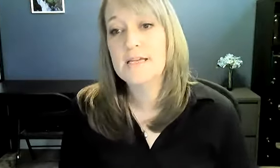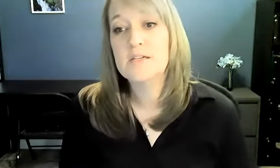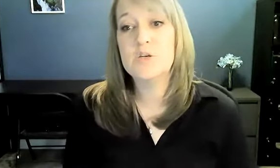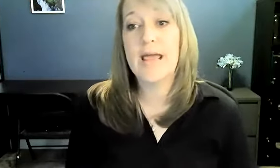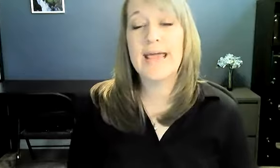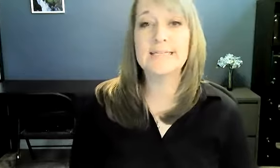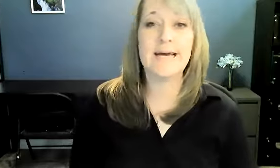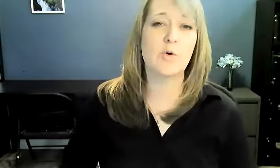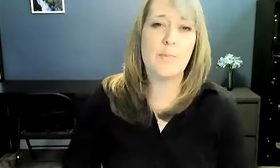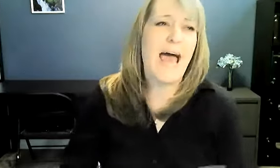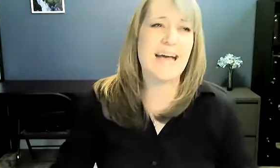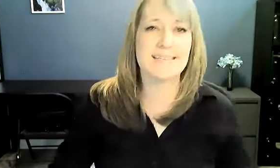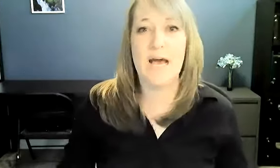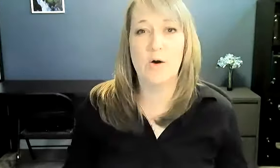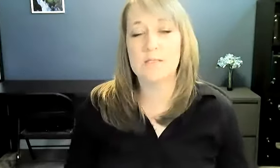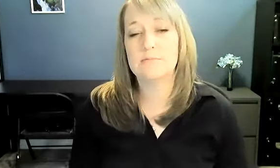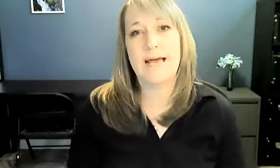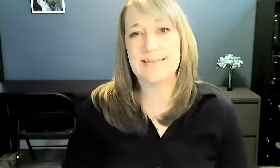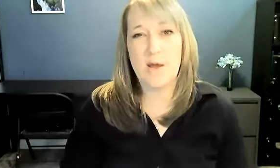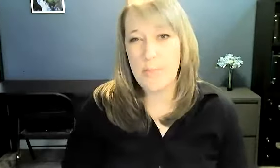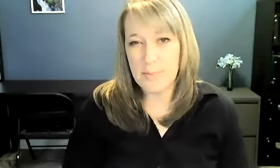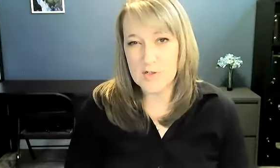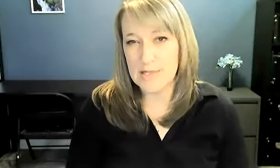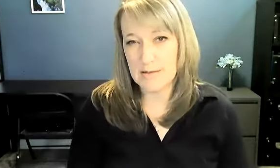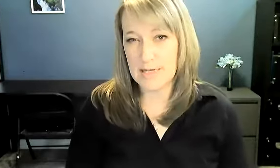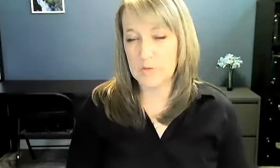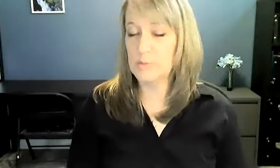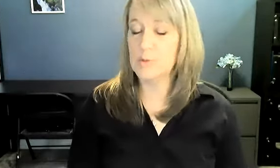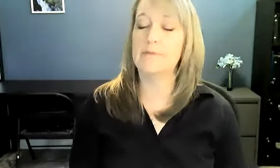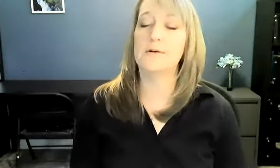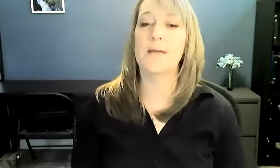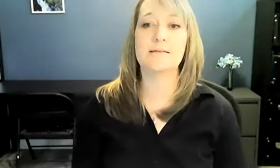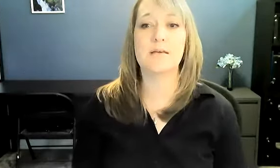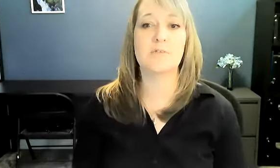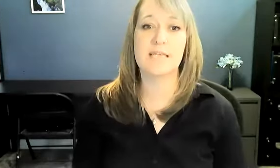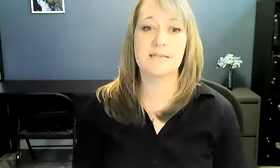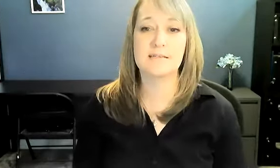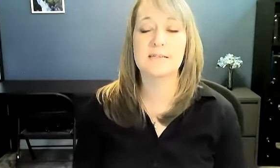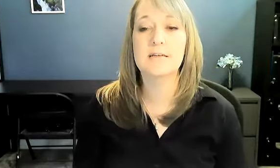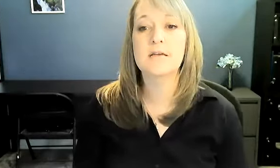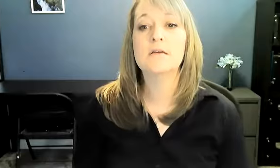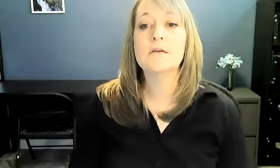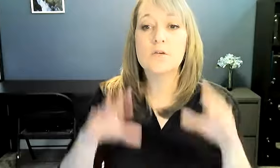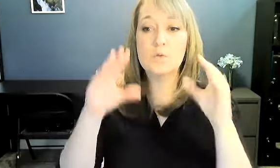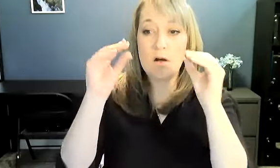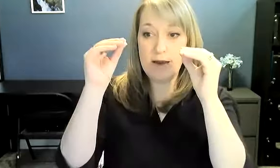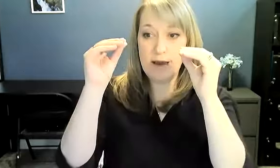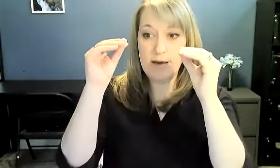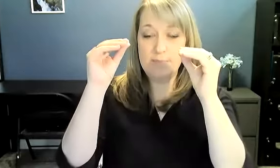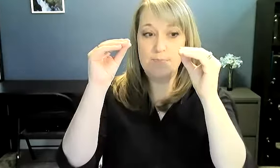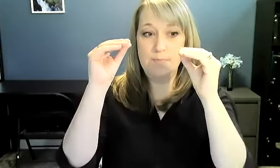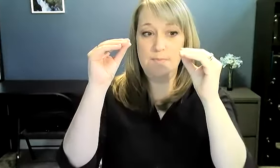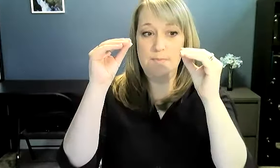To hand out or pass out papers in the classroom or whatever, pass out the test. You want